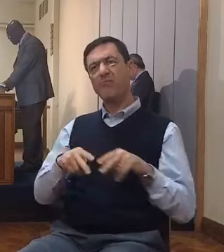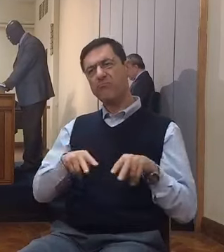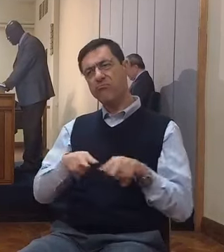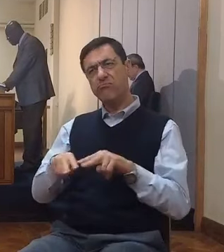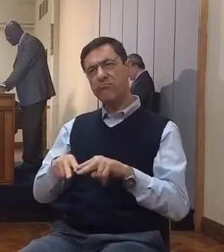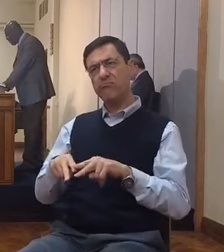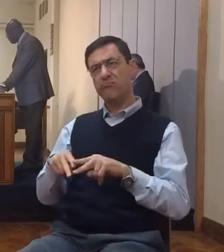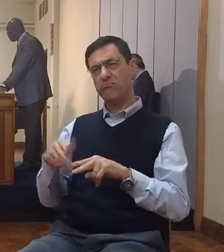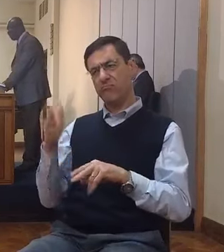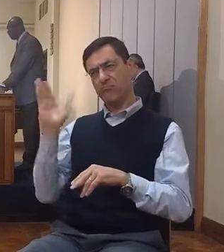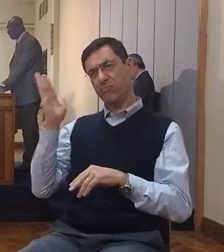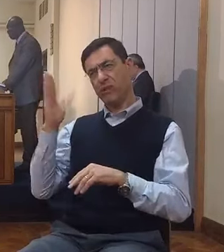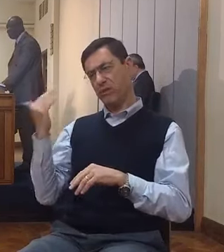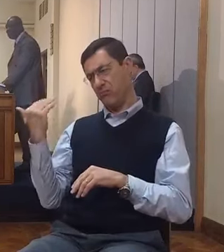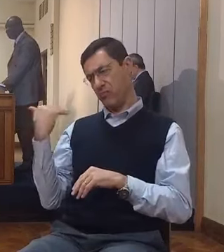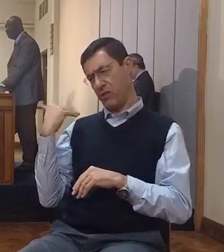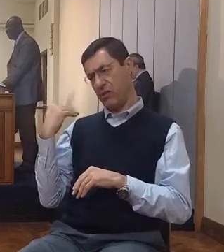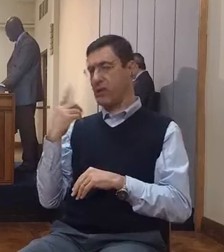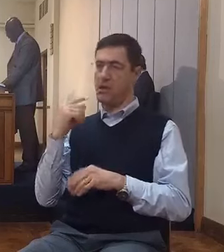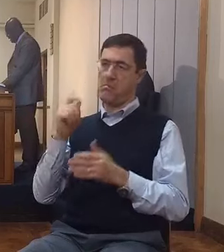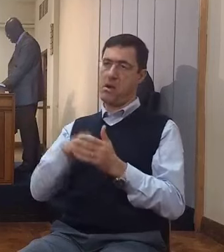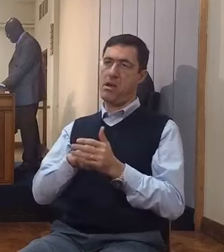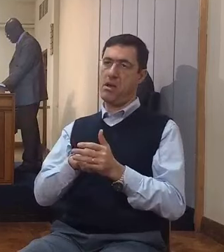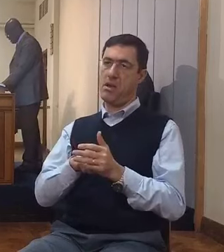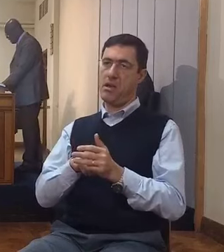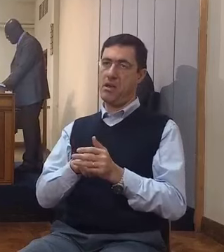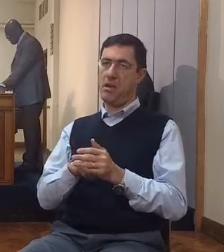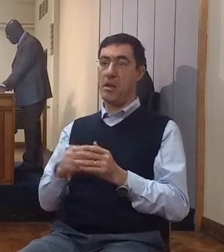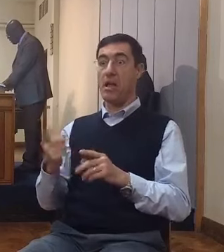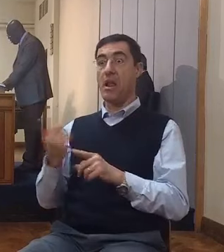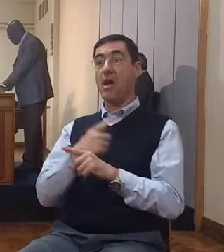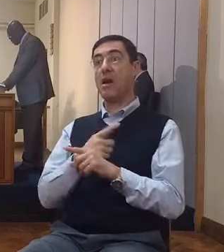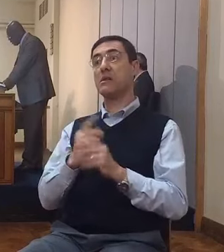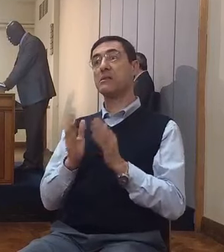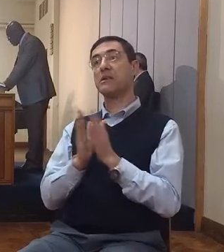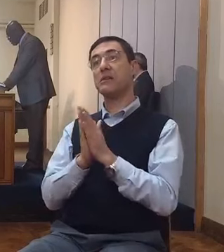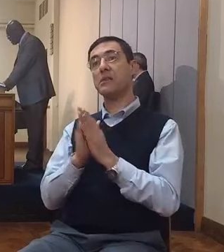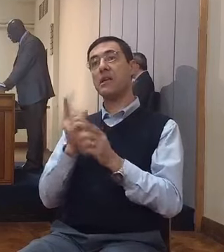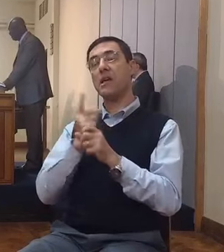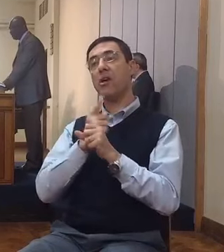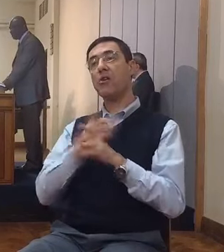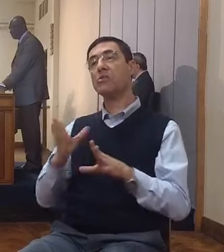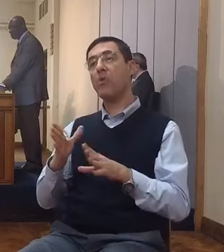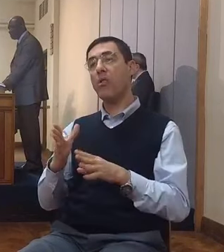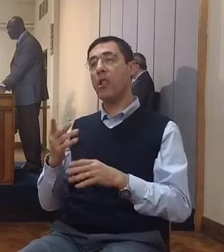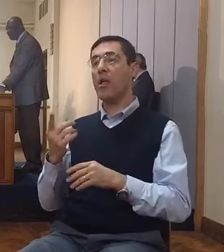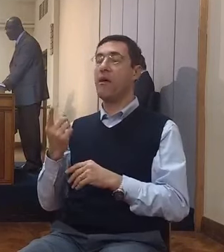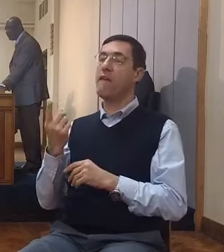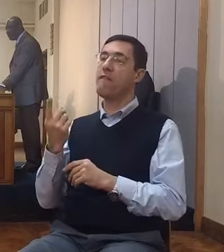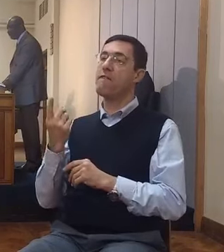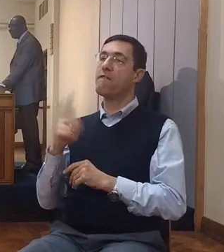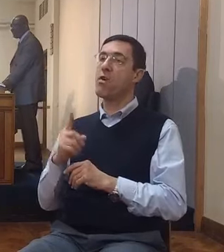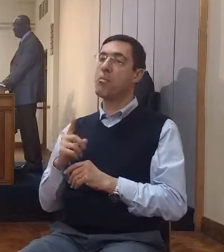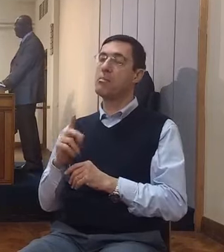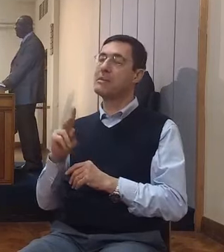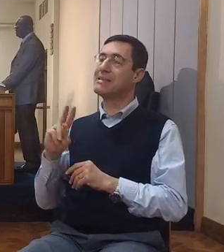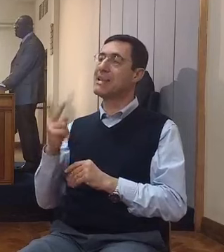recordings of recent ministry are available, and last Sunday's ministry with the gospel message from